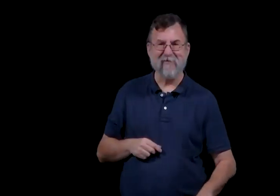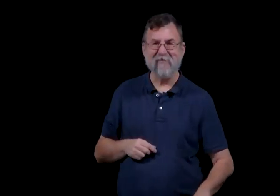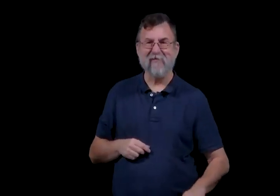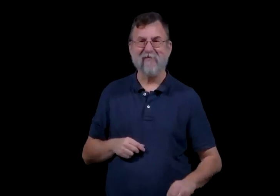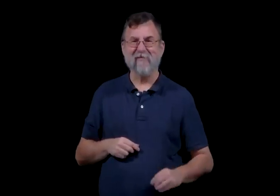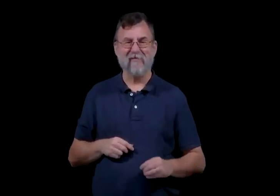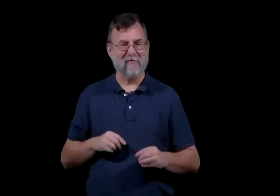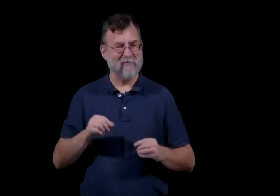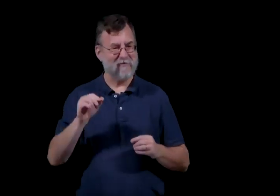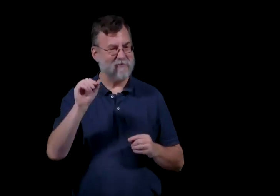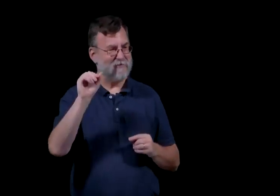Someone's got a birthday next week.